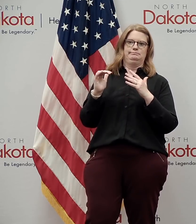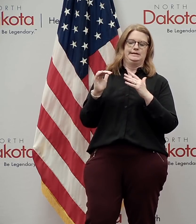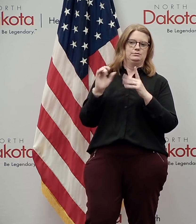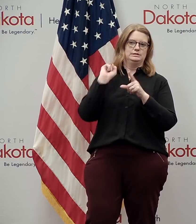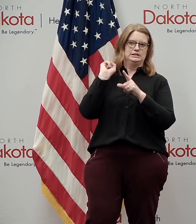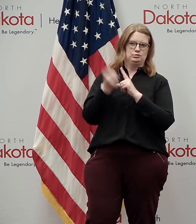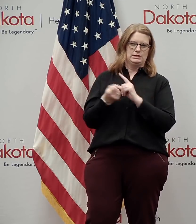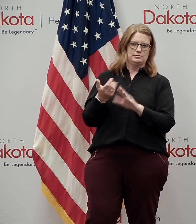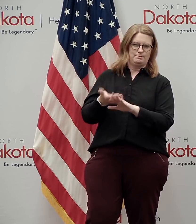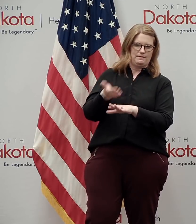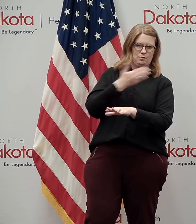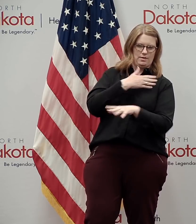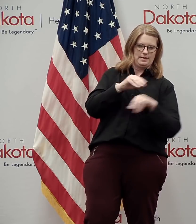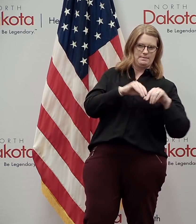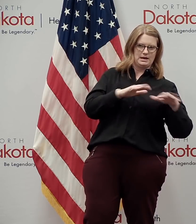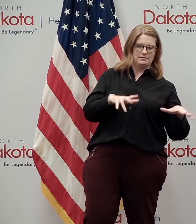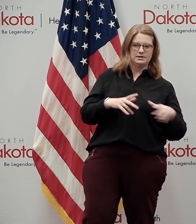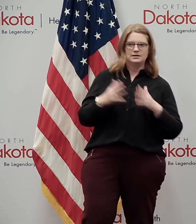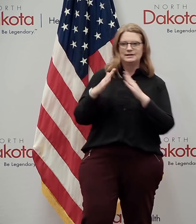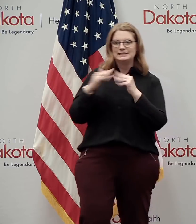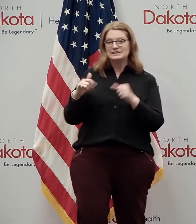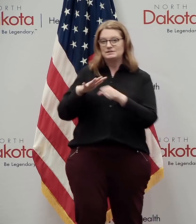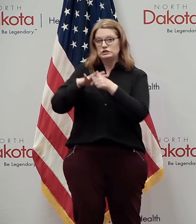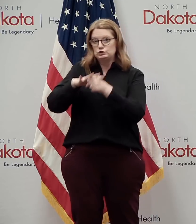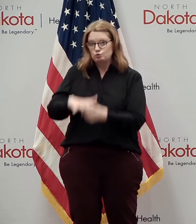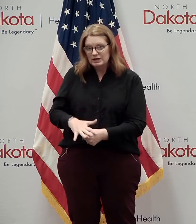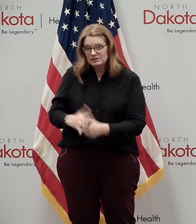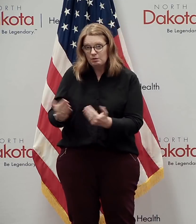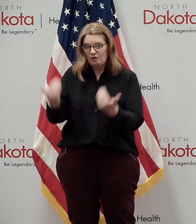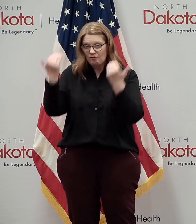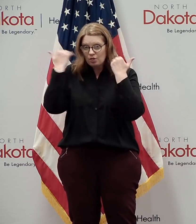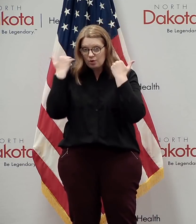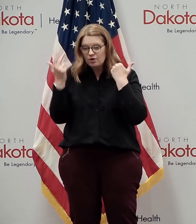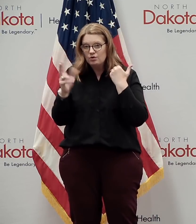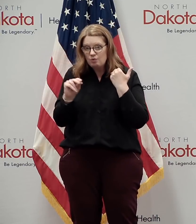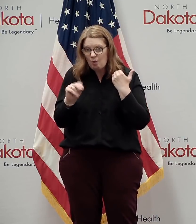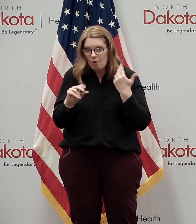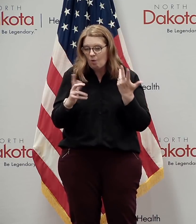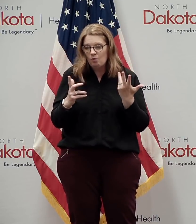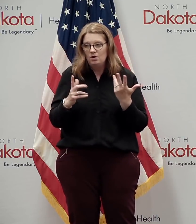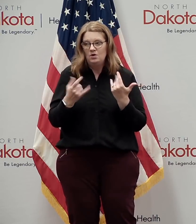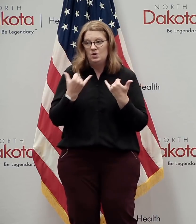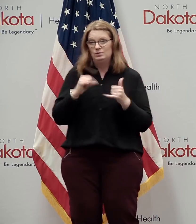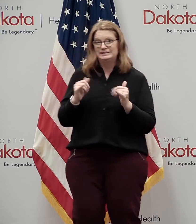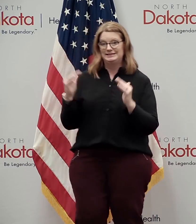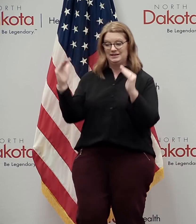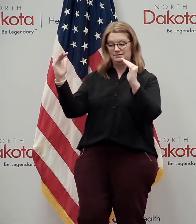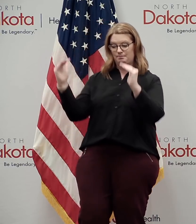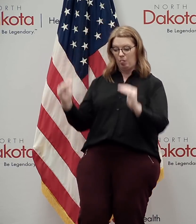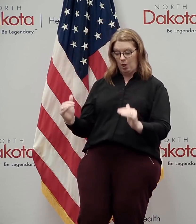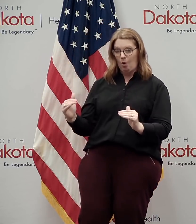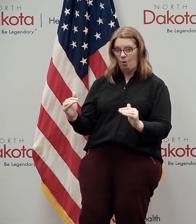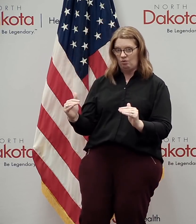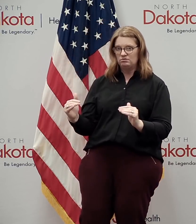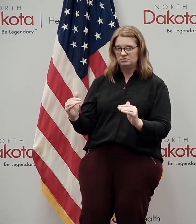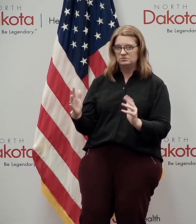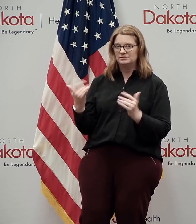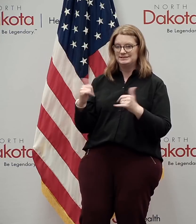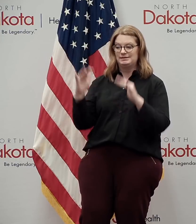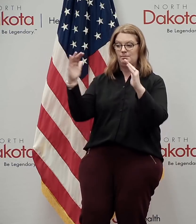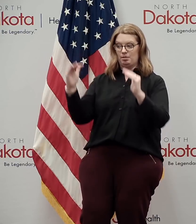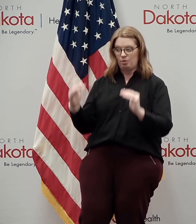I don't think the system is stressed from the standpoint that we've overloaded the system. We're actually operating below what our prior capacity